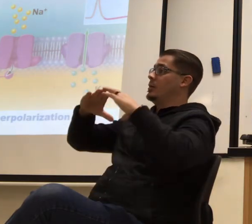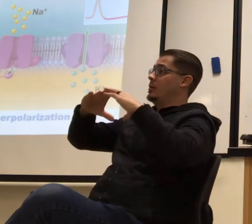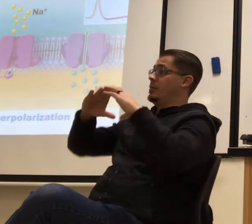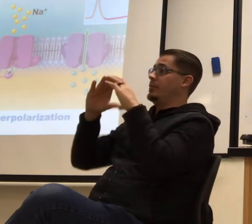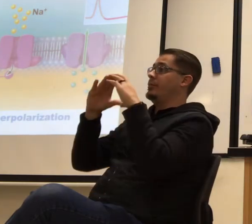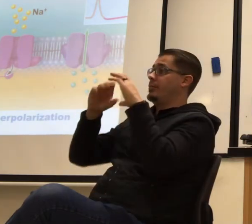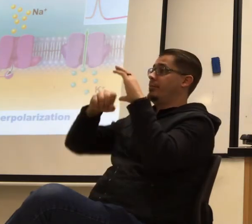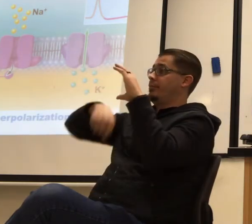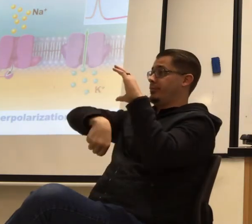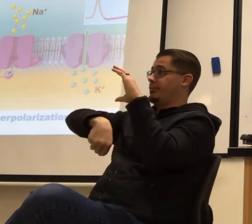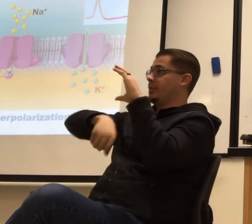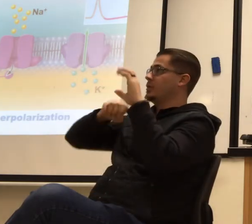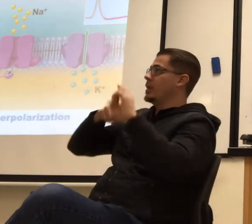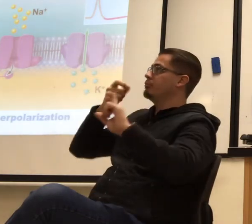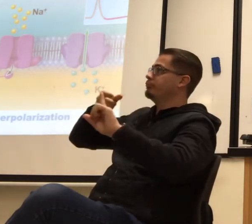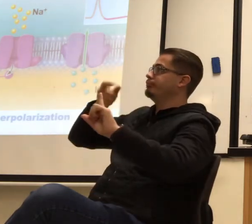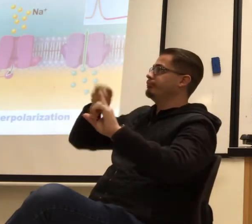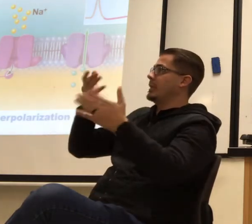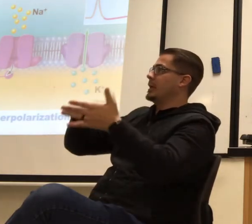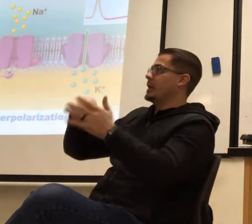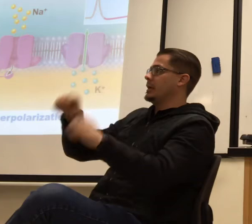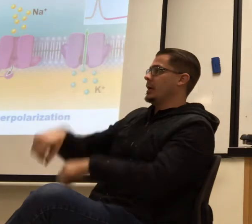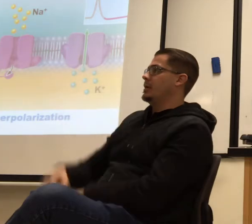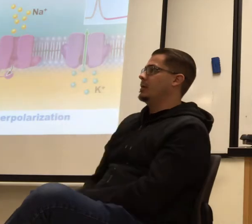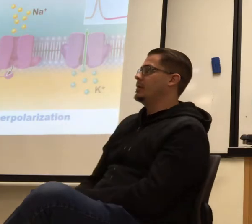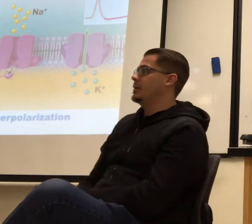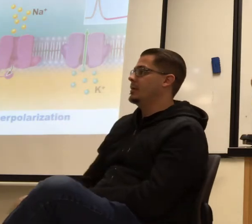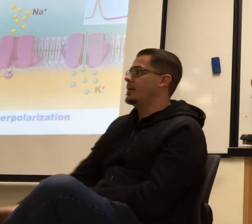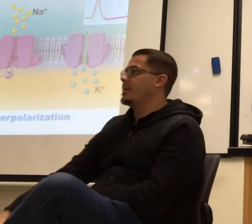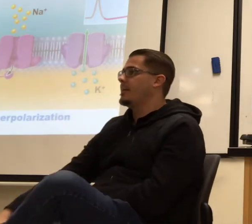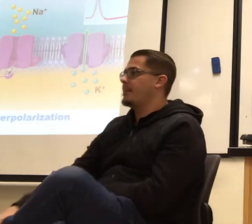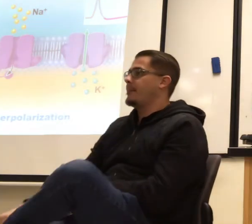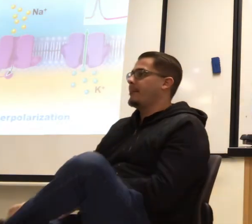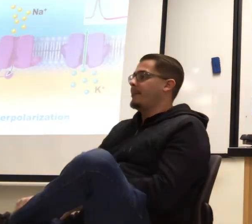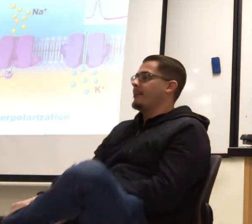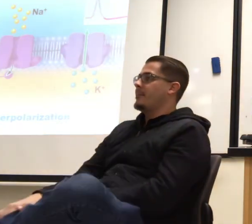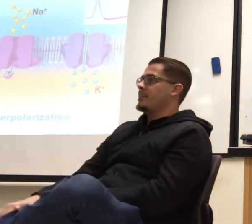you can stimulate again. Okay, so V-gated